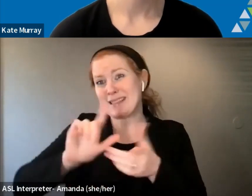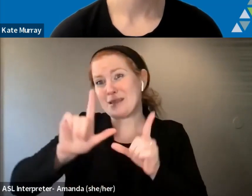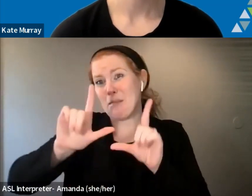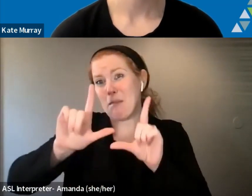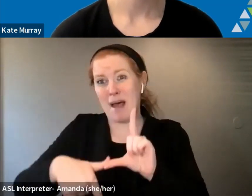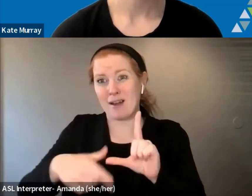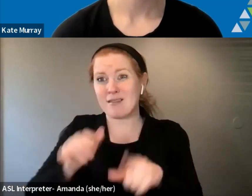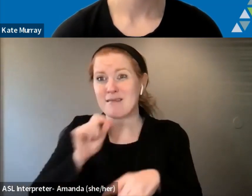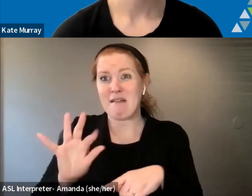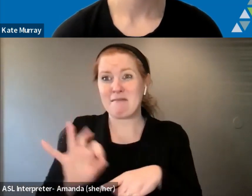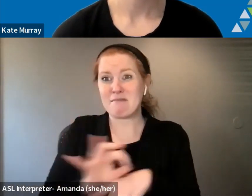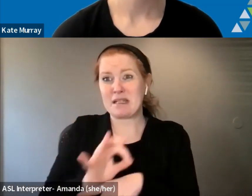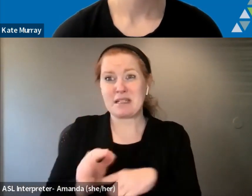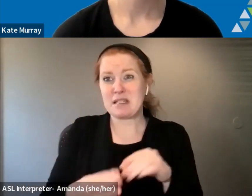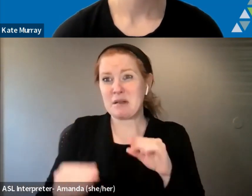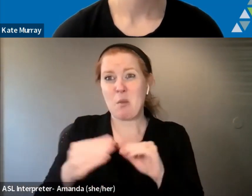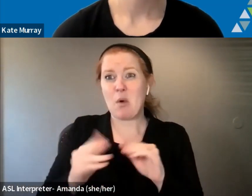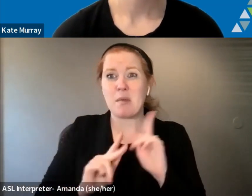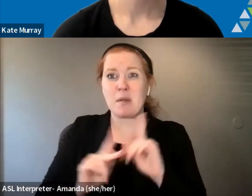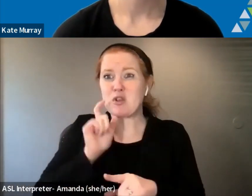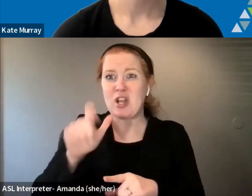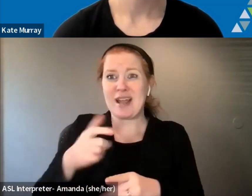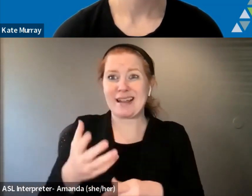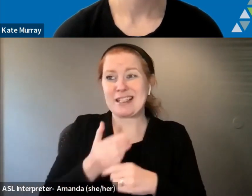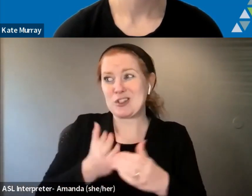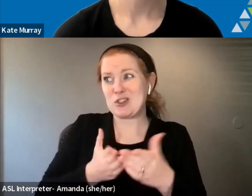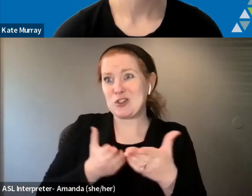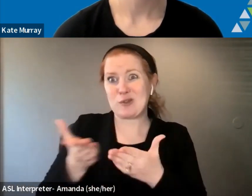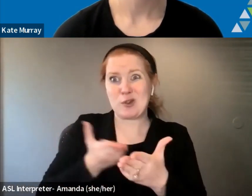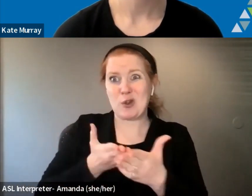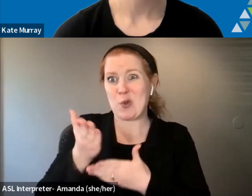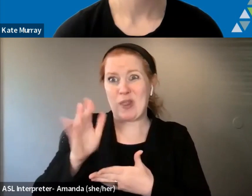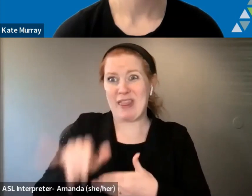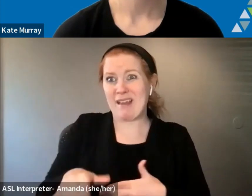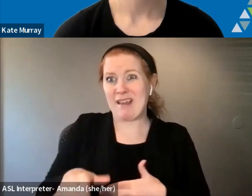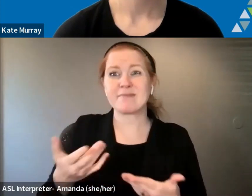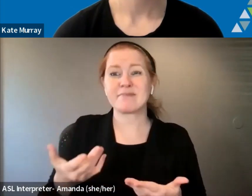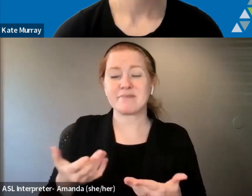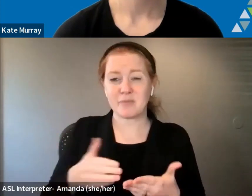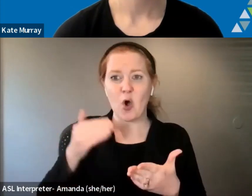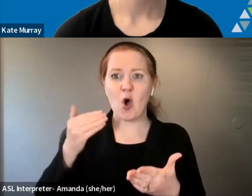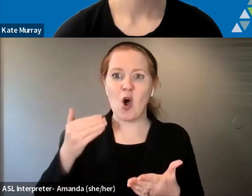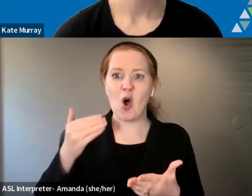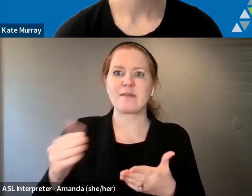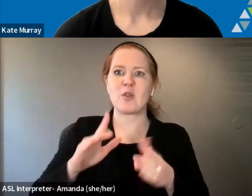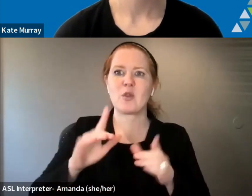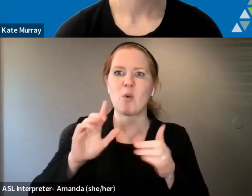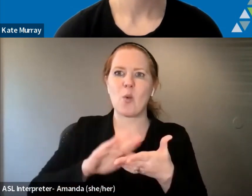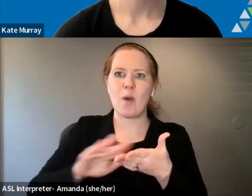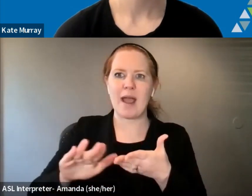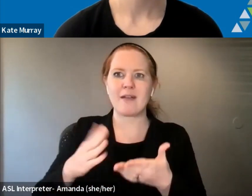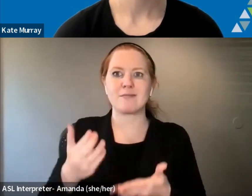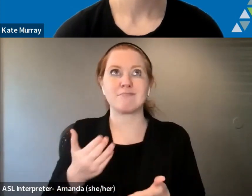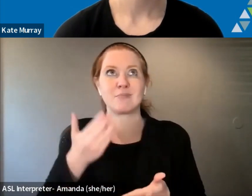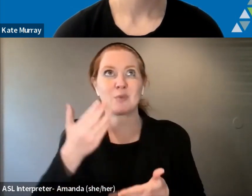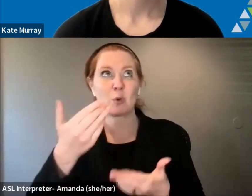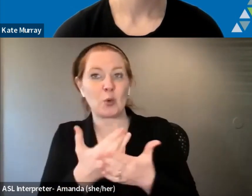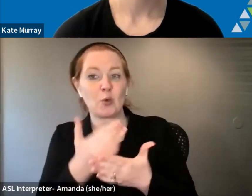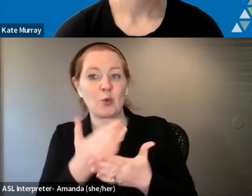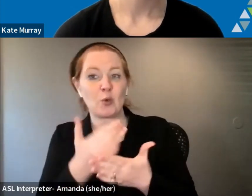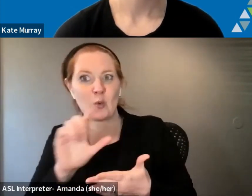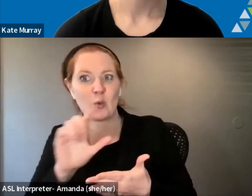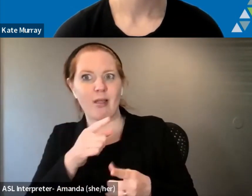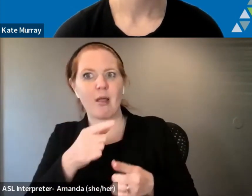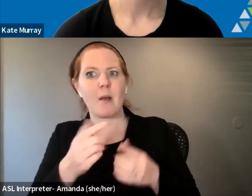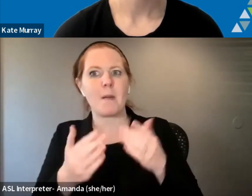functioning anymore, and people shouldn't be getting services. Often the waiver is up for renewal and it may have